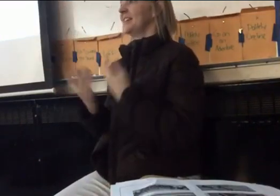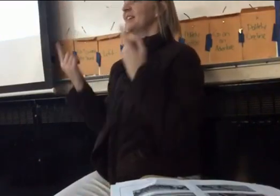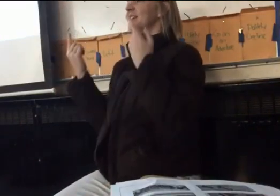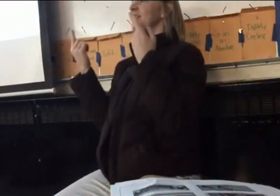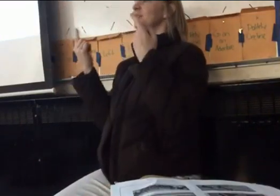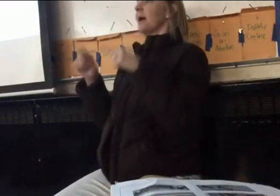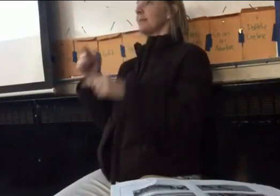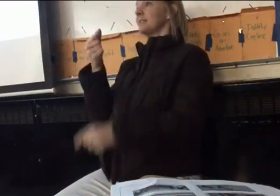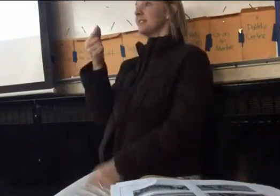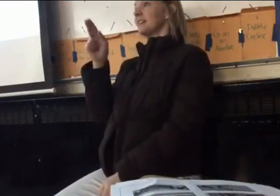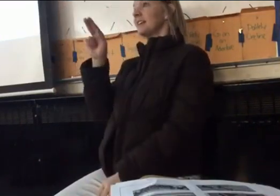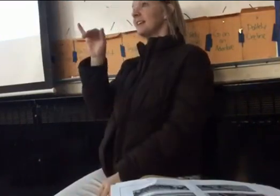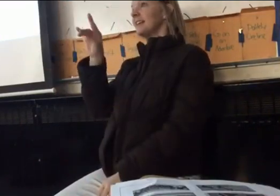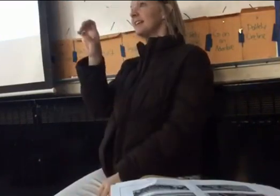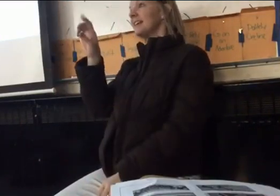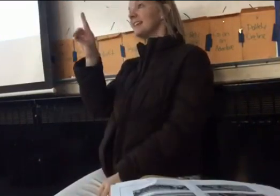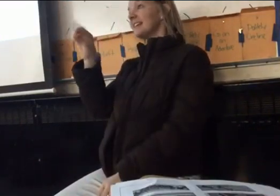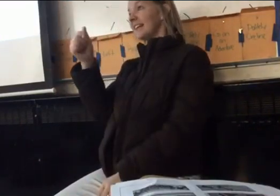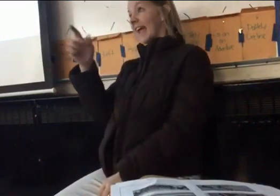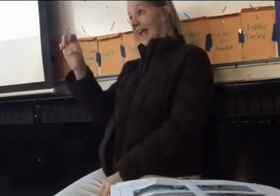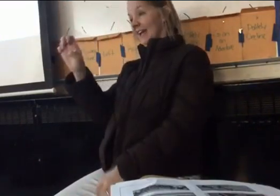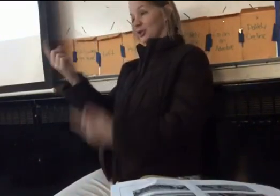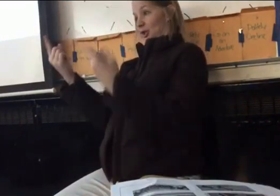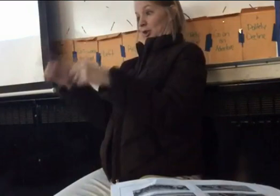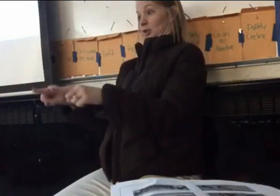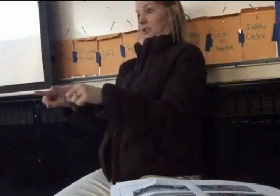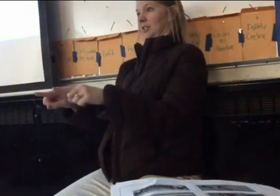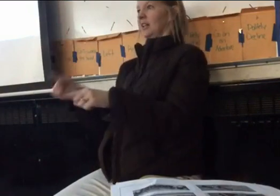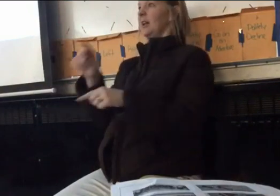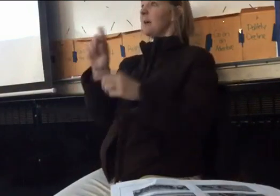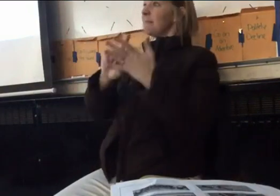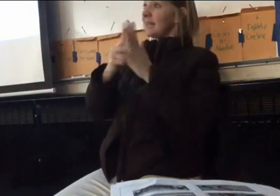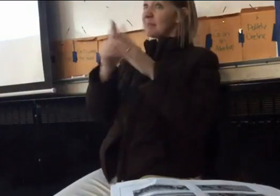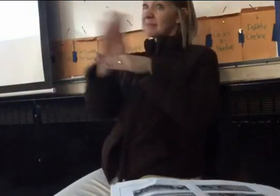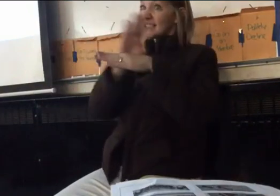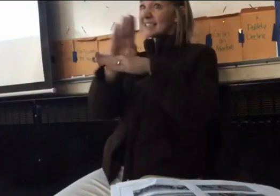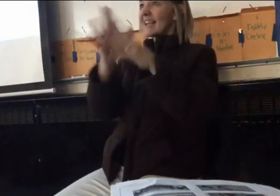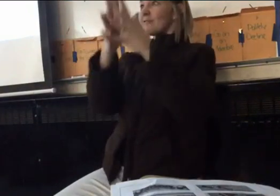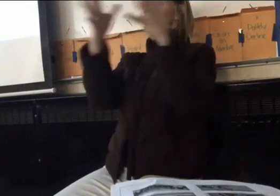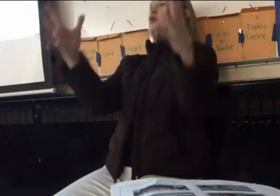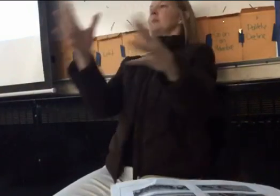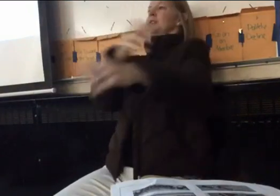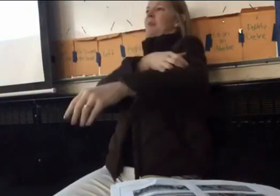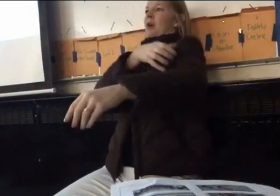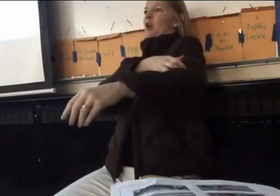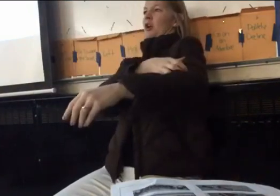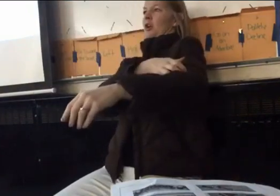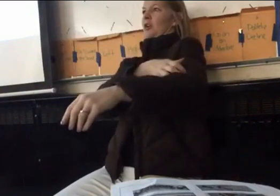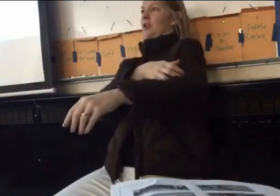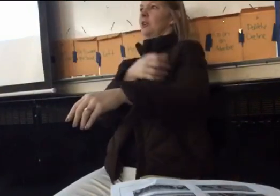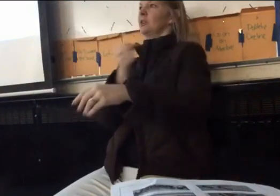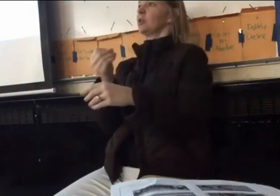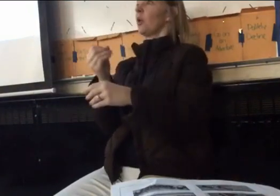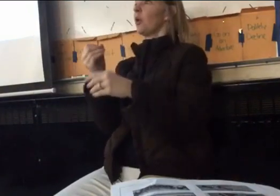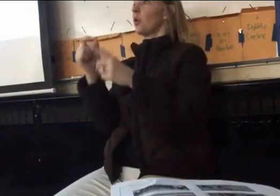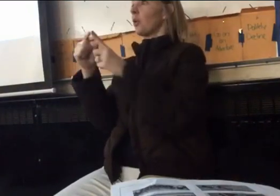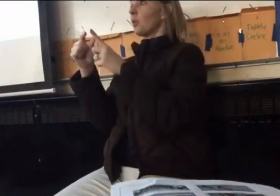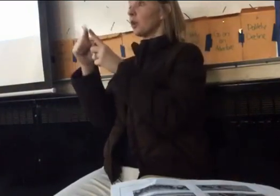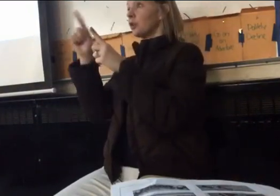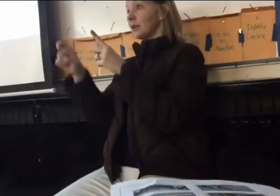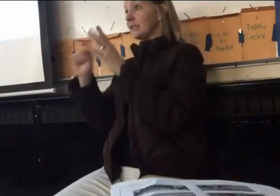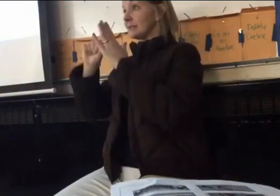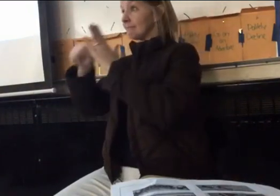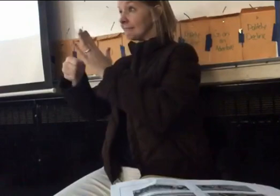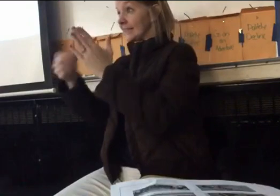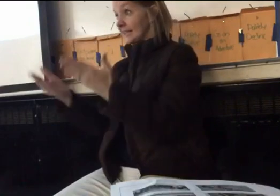occurs. The corporations have too much power. In particular, the corporation you need to know about and underline is the word railroad.